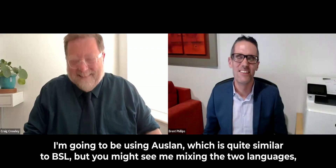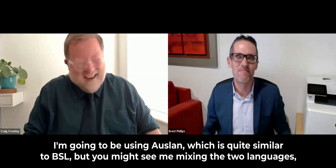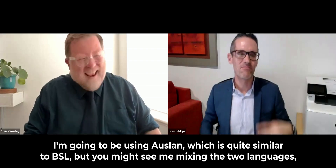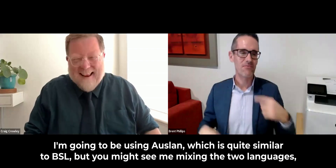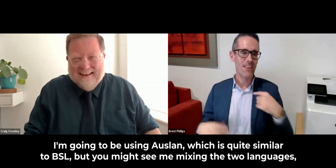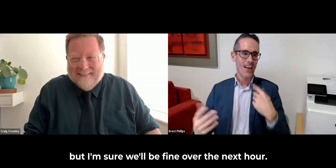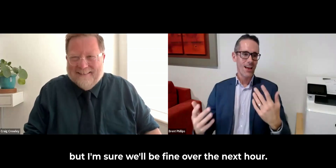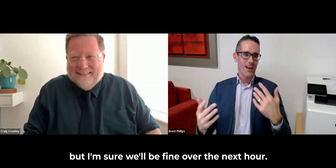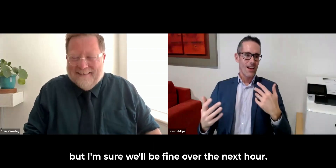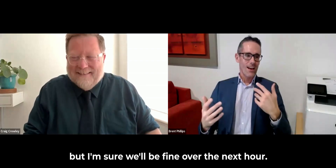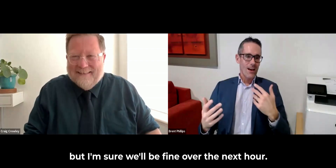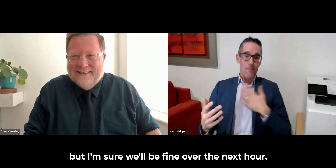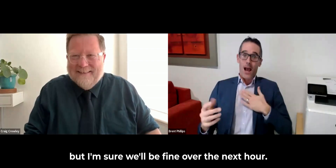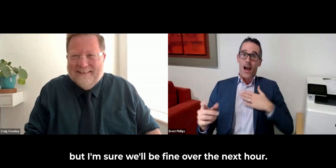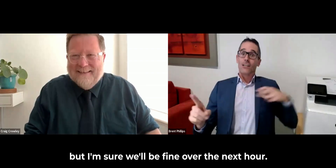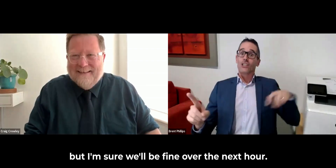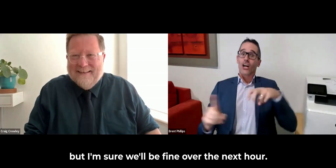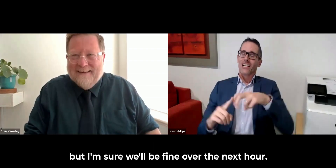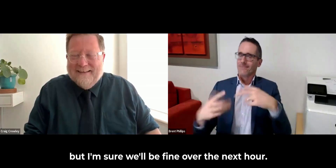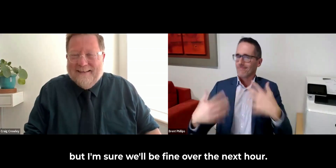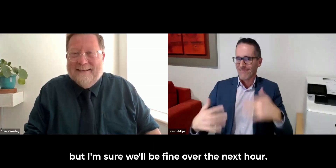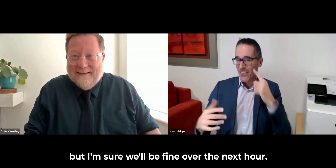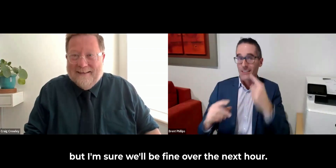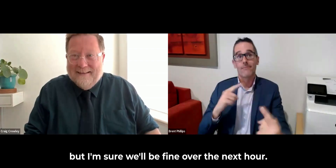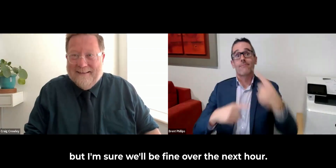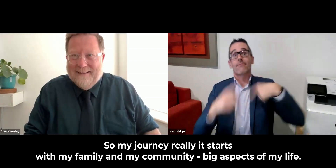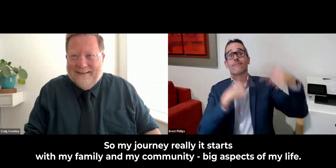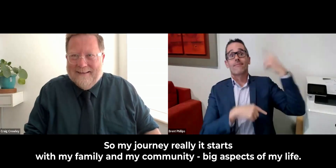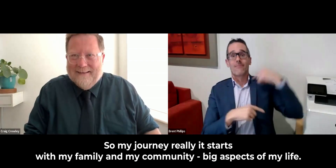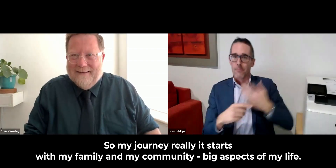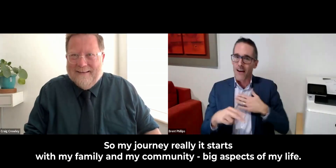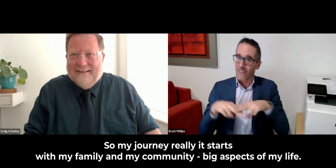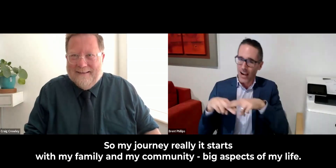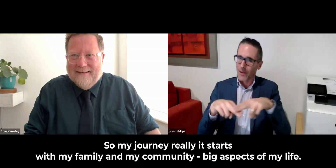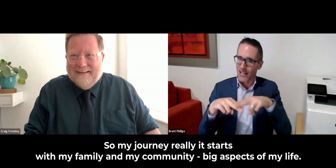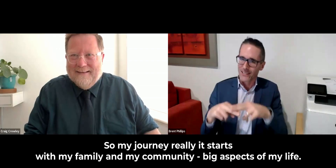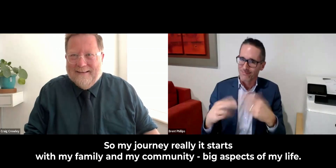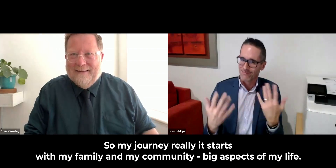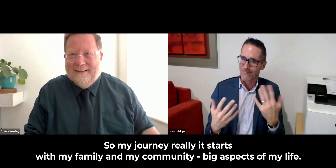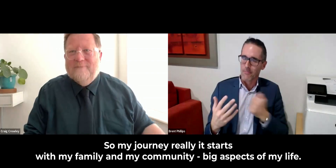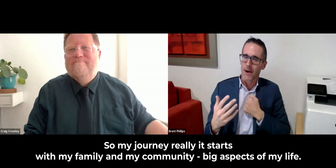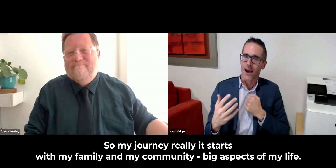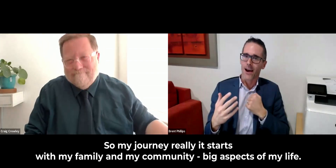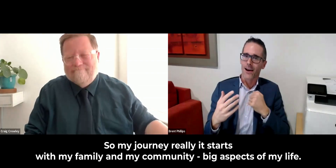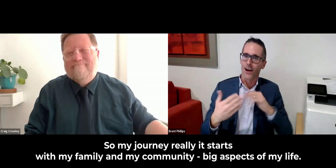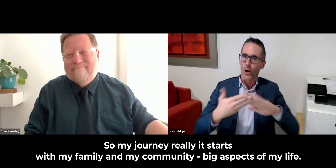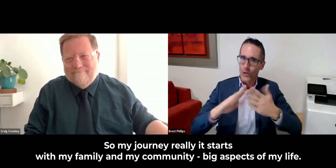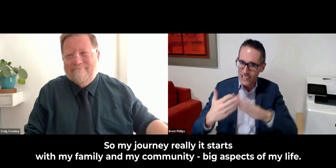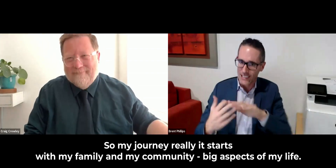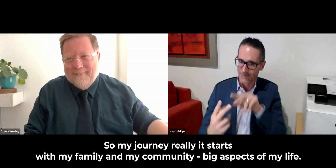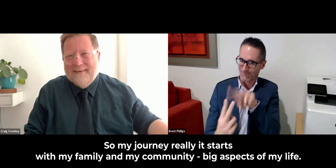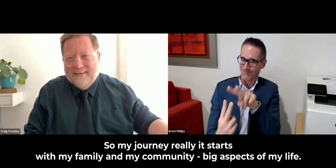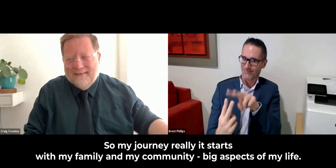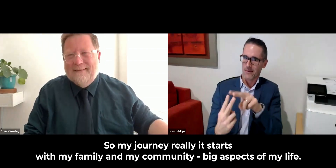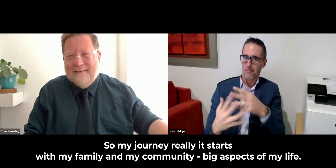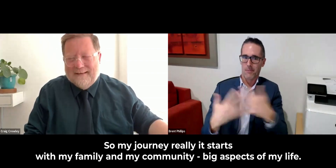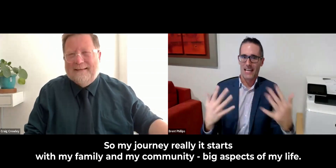two languages, but I'm sure we'll be fine over the next hour. So my journey really, it starts with my family and